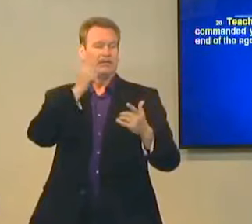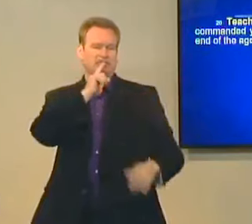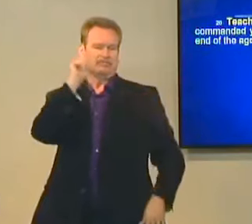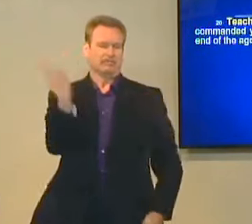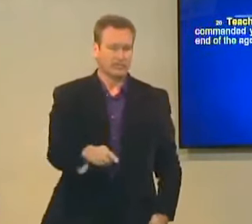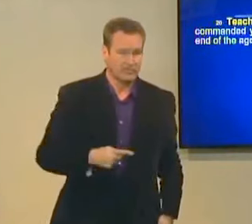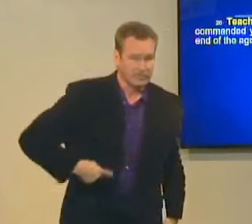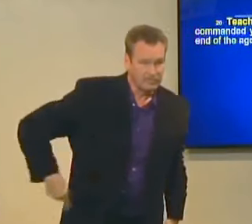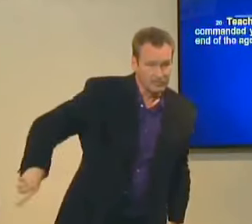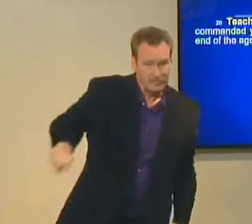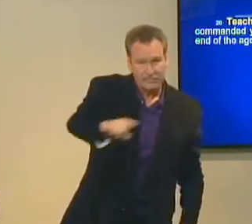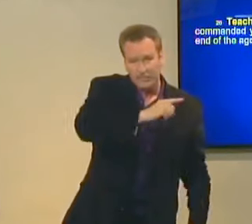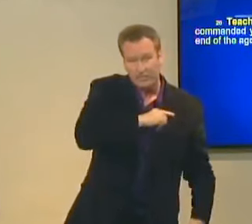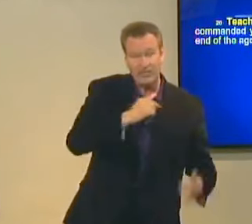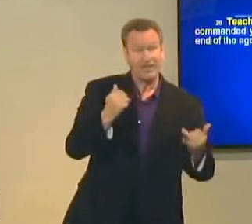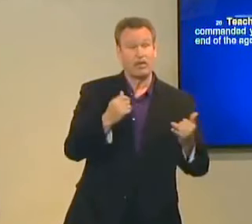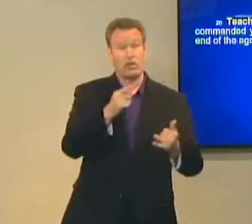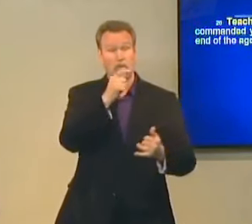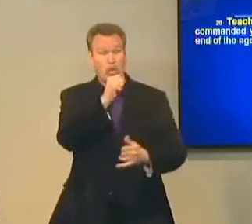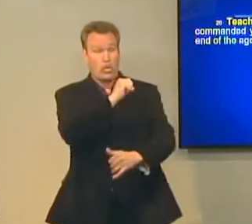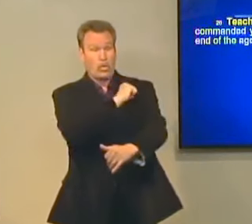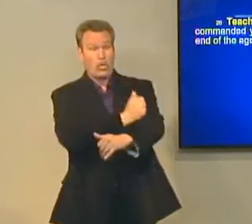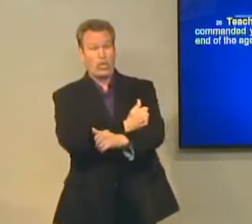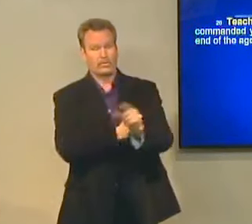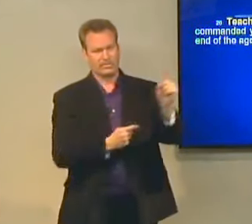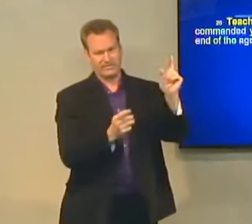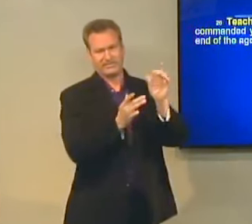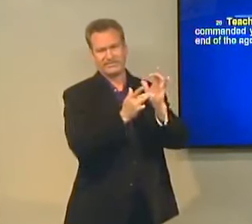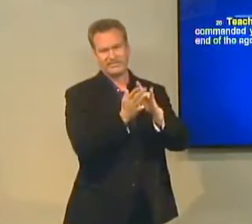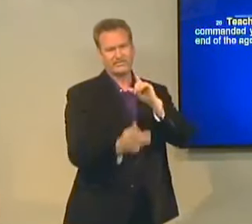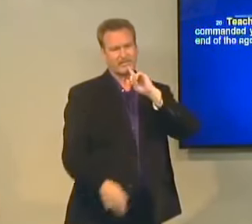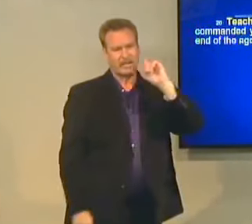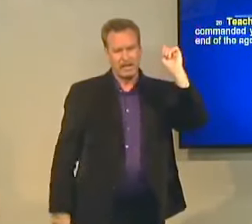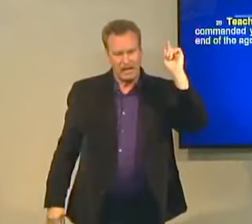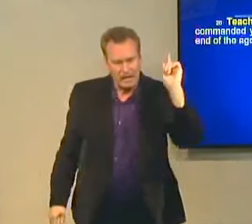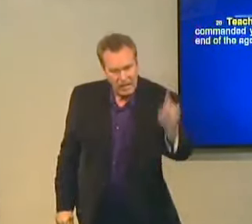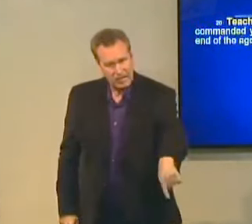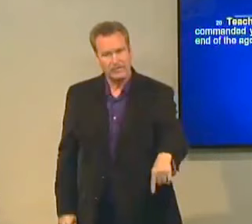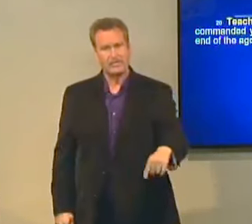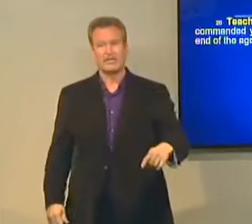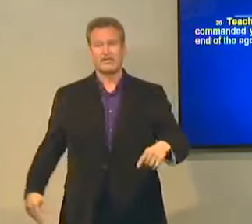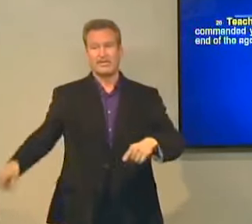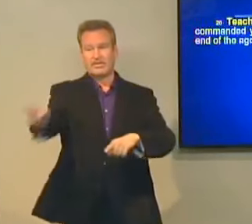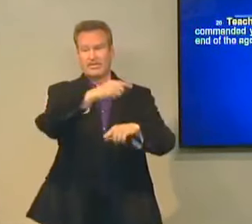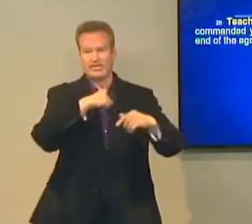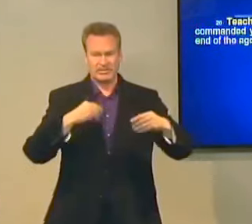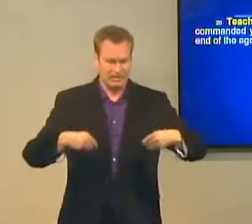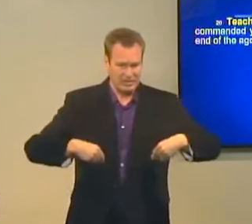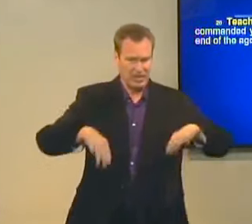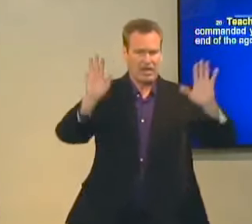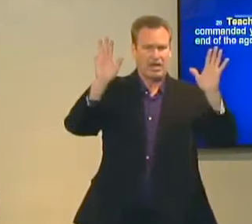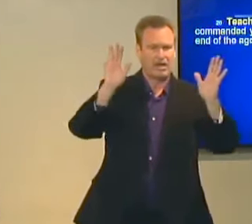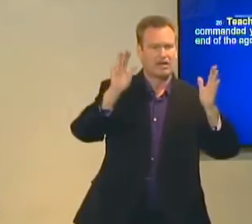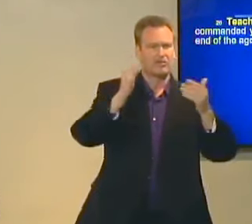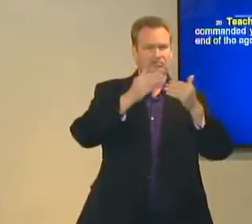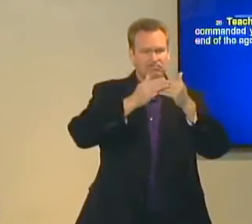is doing and this is a promise that God makes to us and this is the authority that Jesus has that it means him to make this command